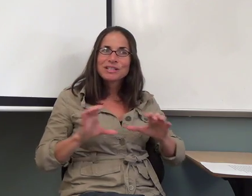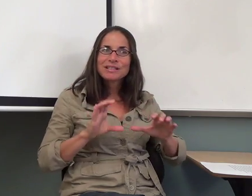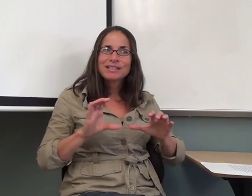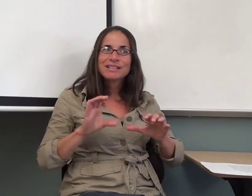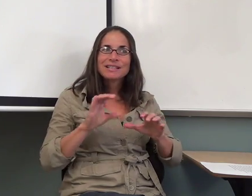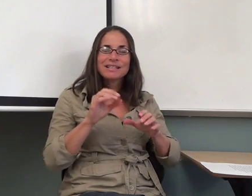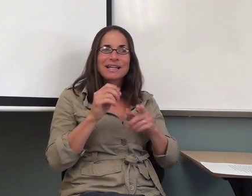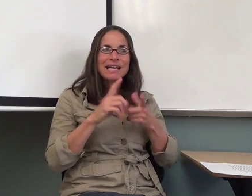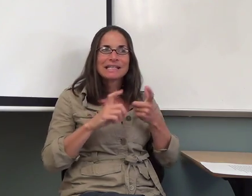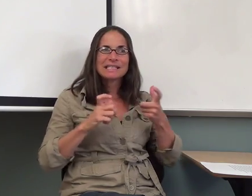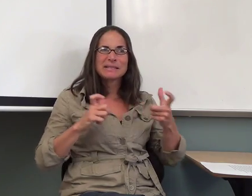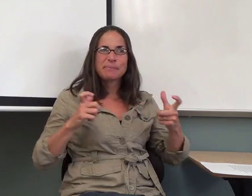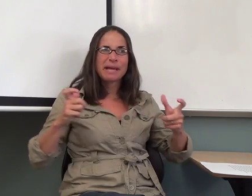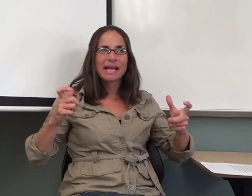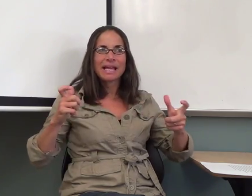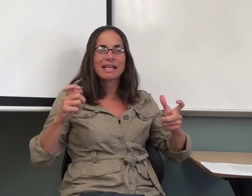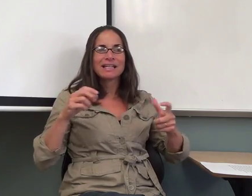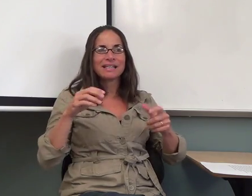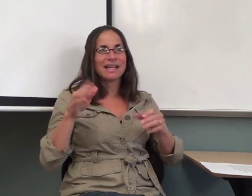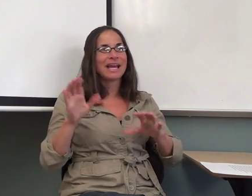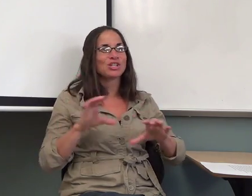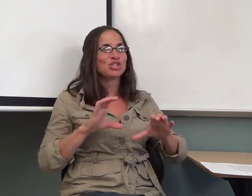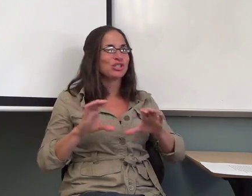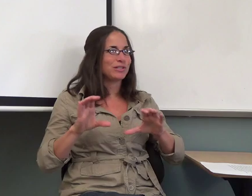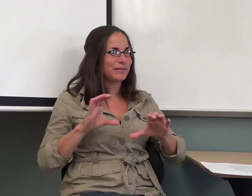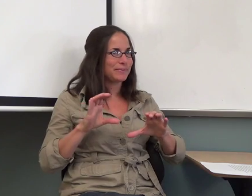an action. Yeah. Now, if I were to say expansion,